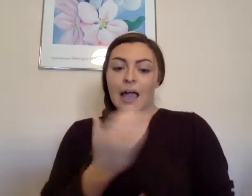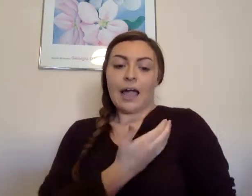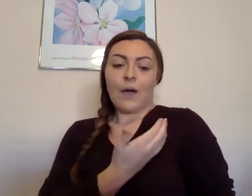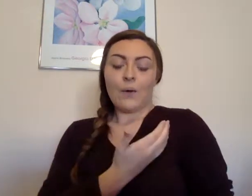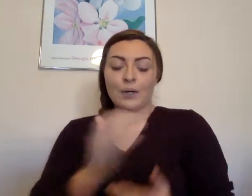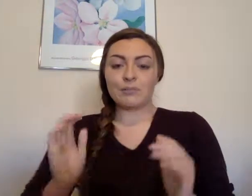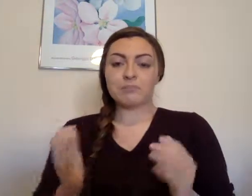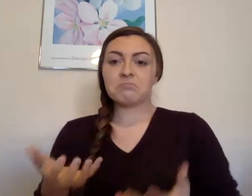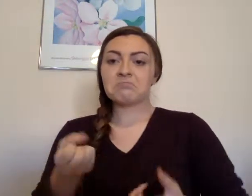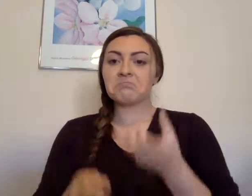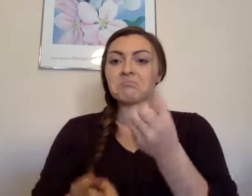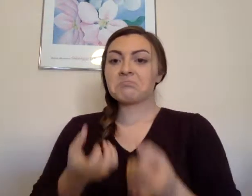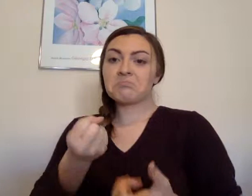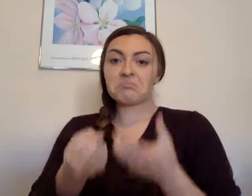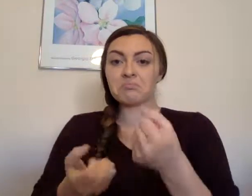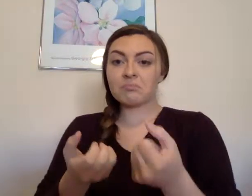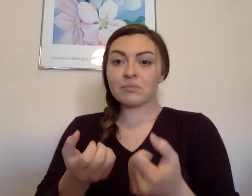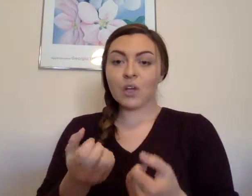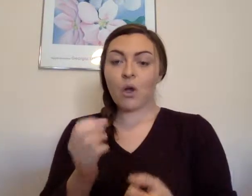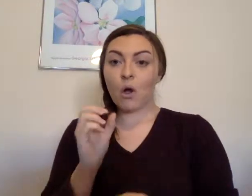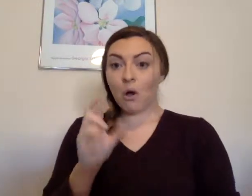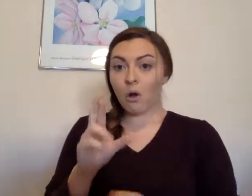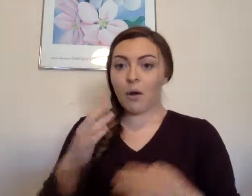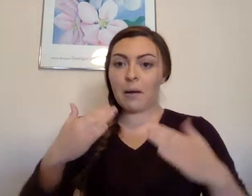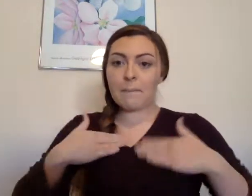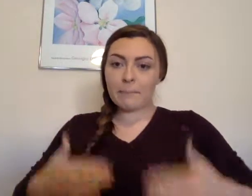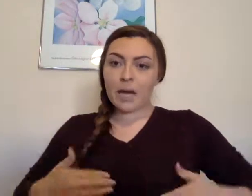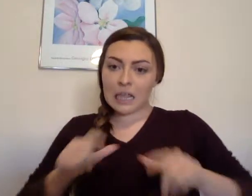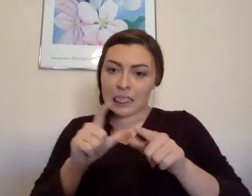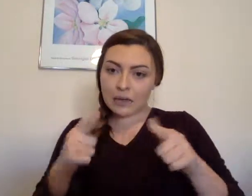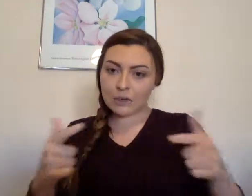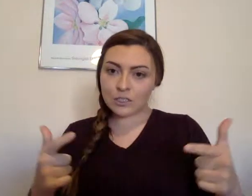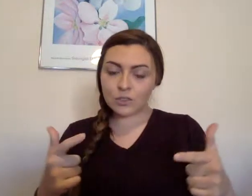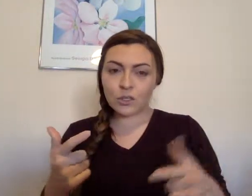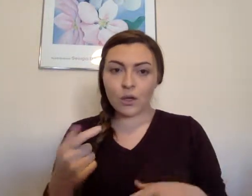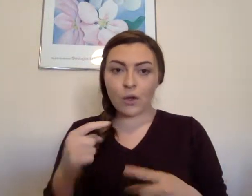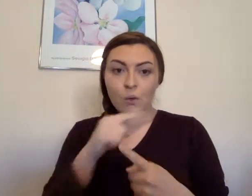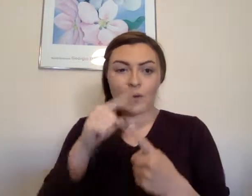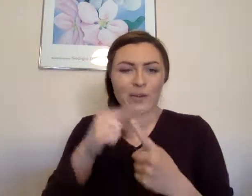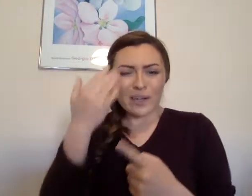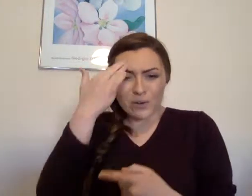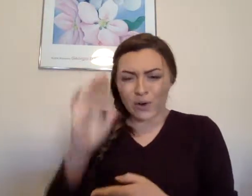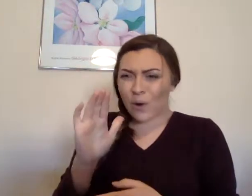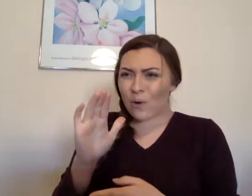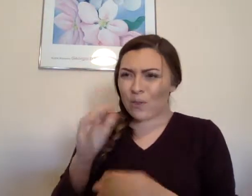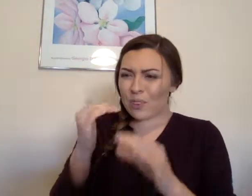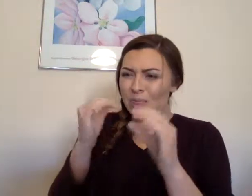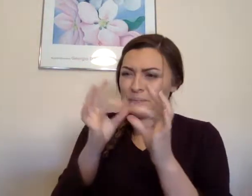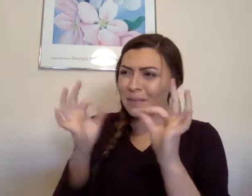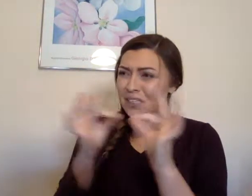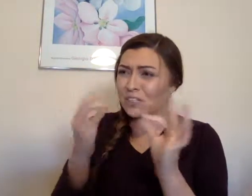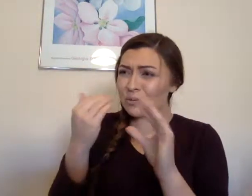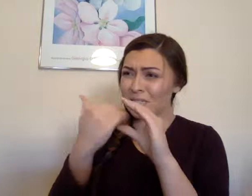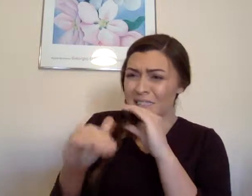language. And so when we don't know what messages we're sending with our body language, and they don't match the words we